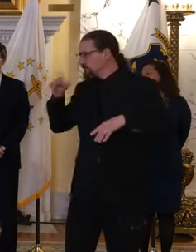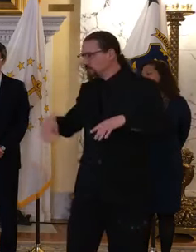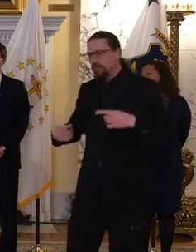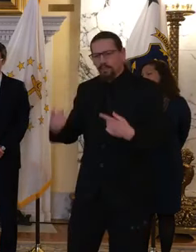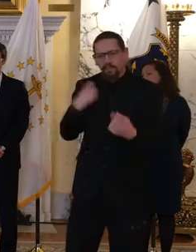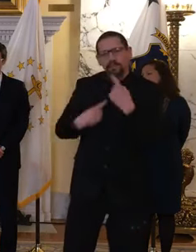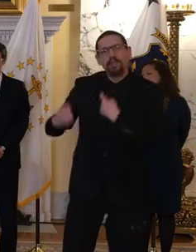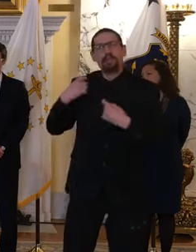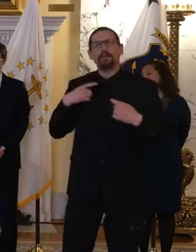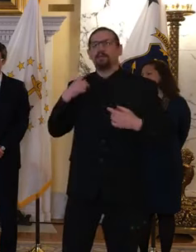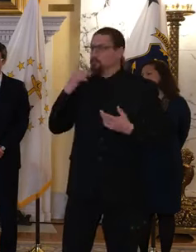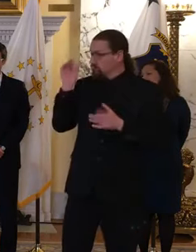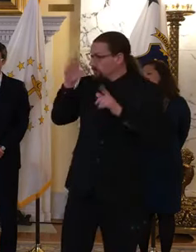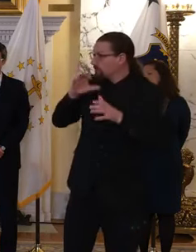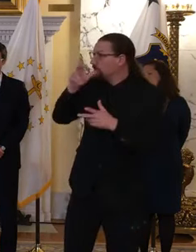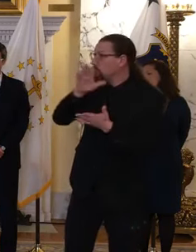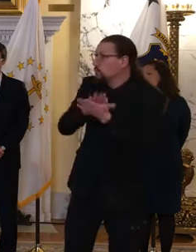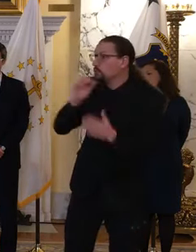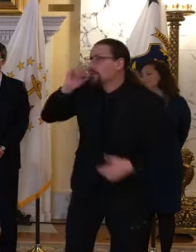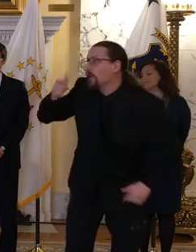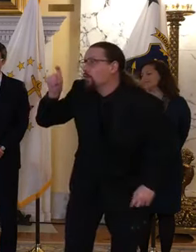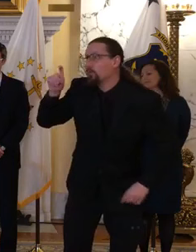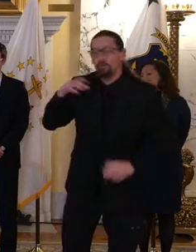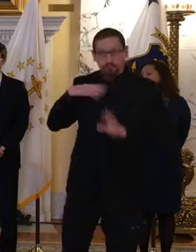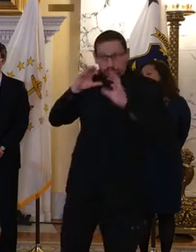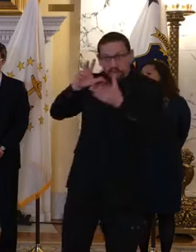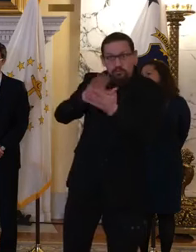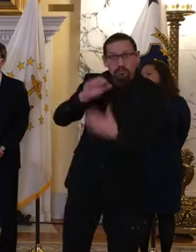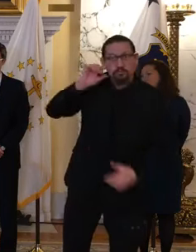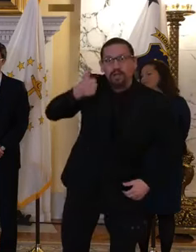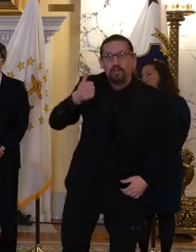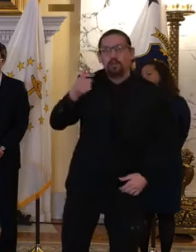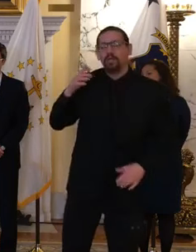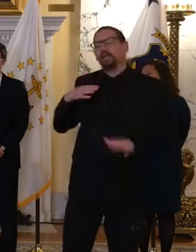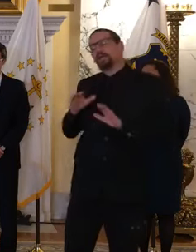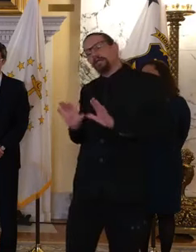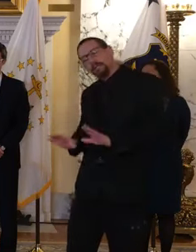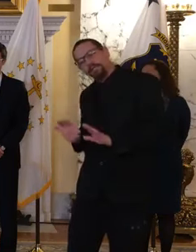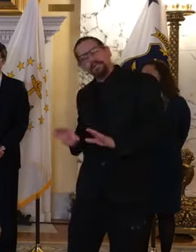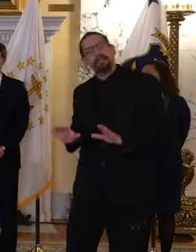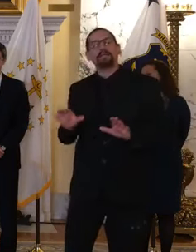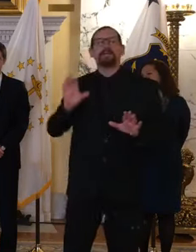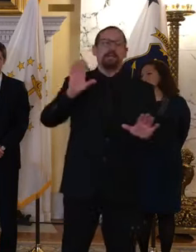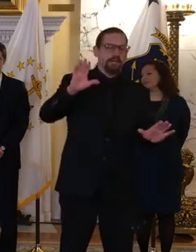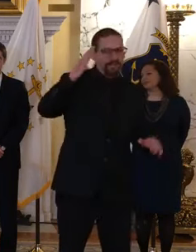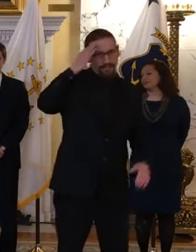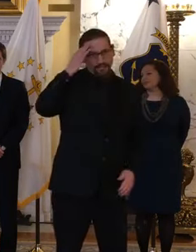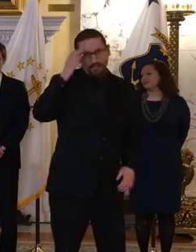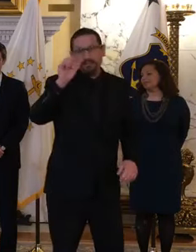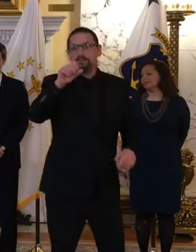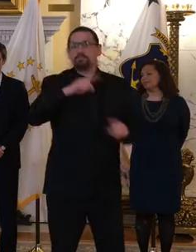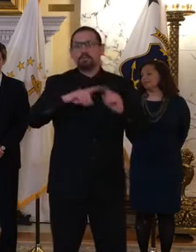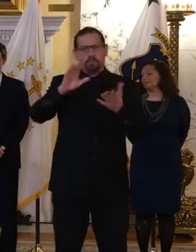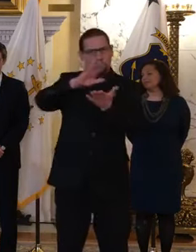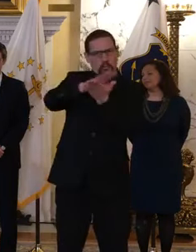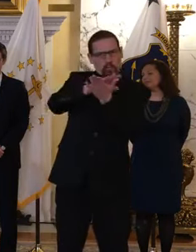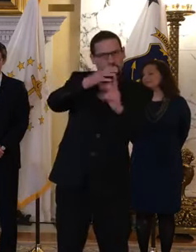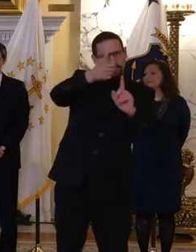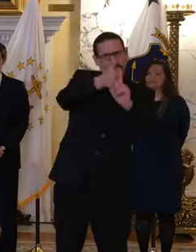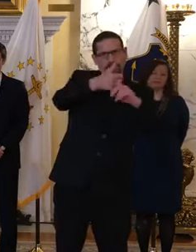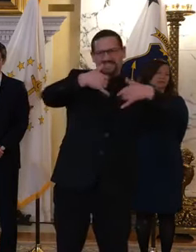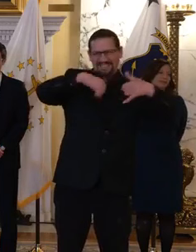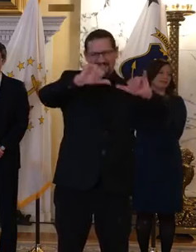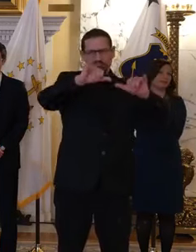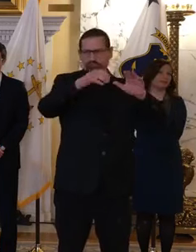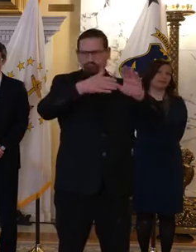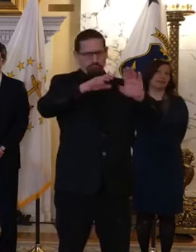it at home, distance learning. Not the school buildings themselves will be closed. Many of you